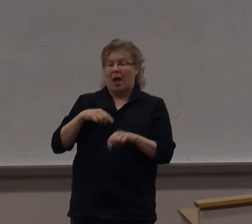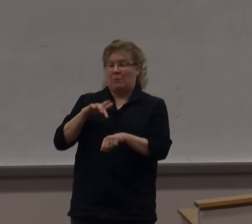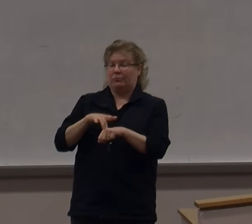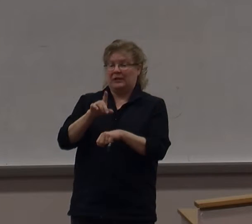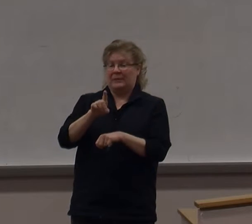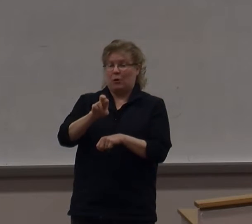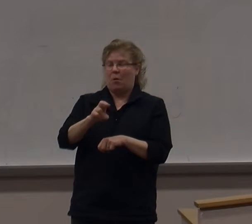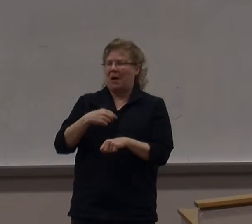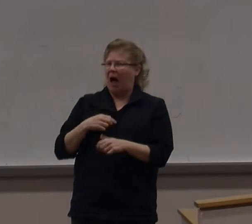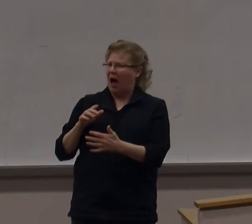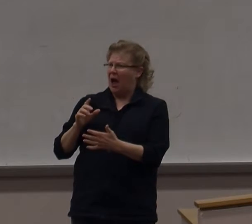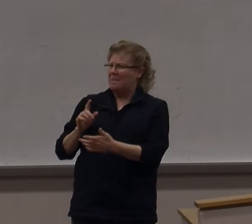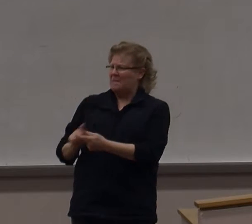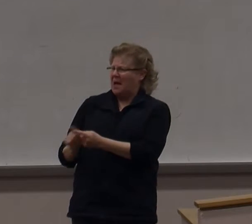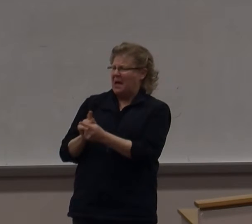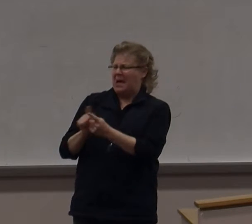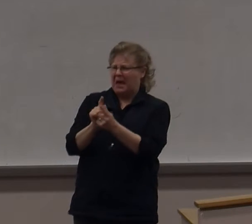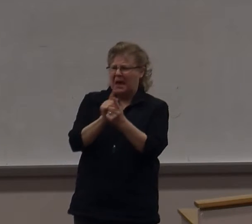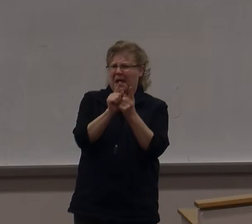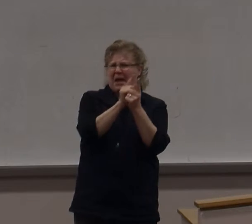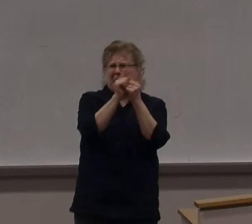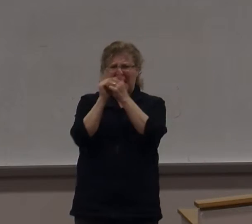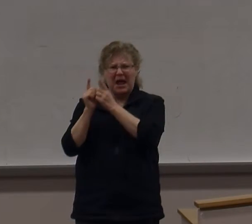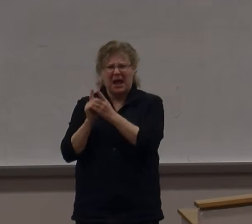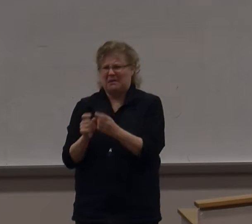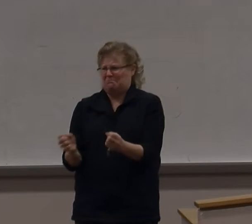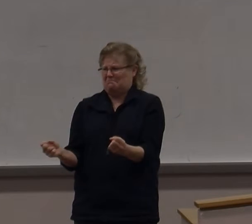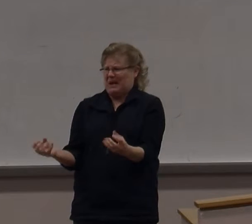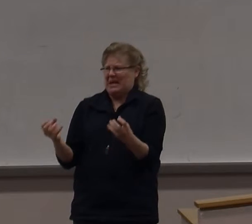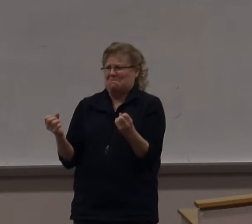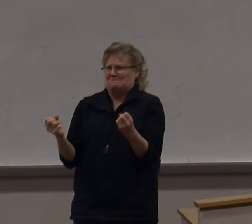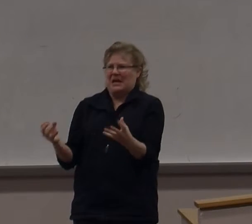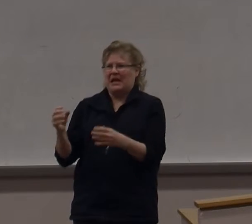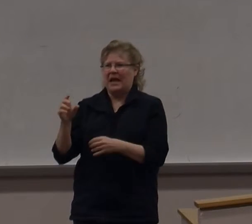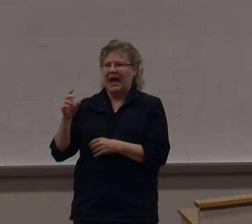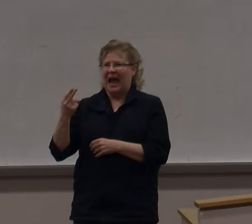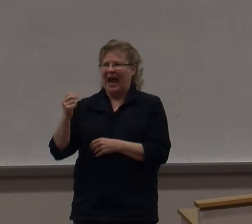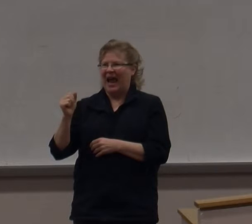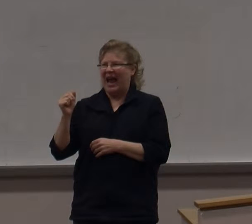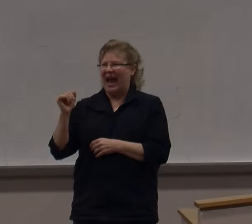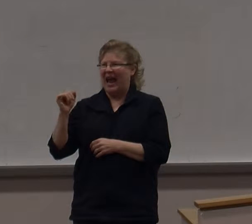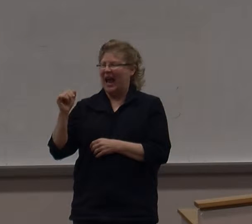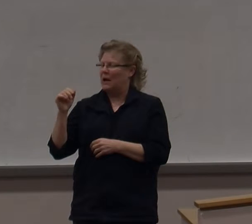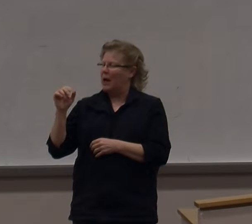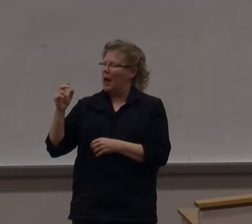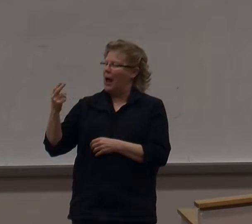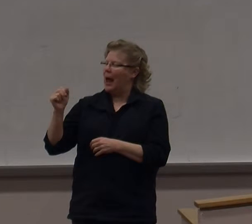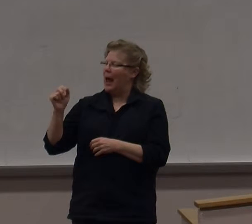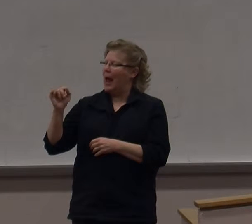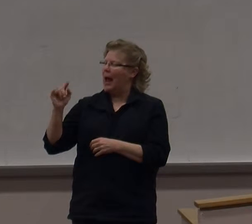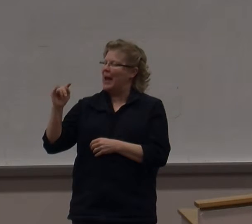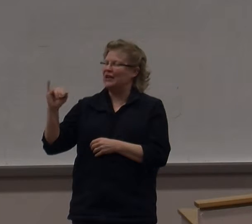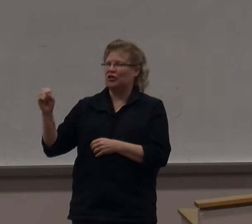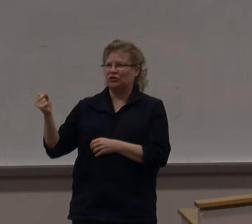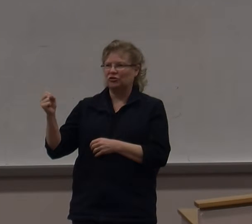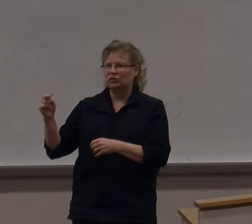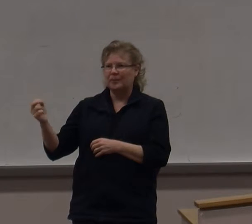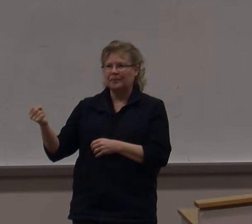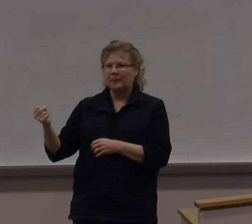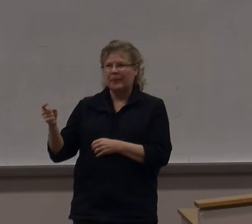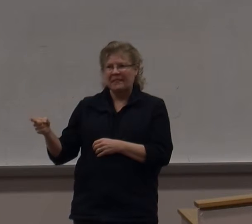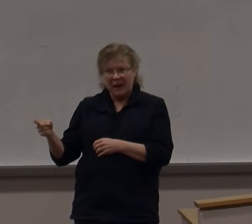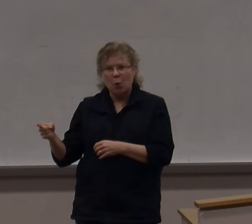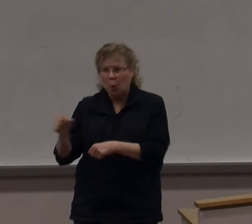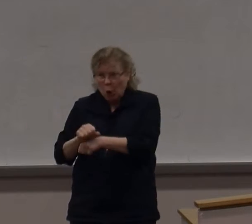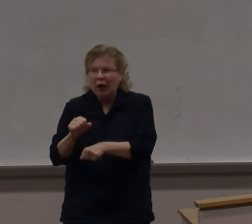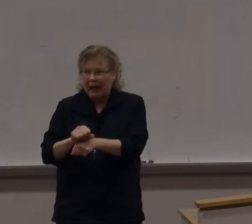with dozens and dozens of Haitians who were employed and were working. They were at the bottom of the socioeconomic